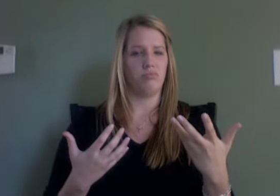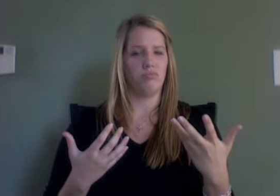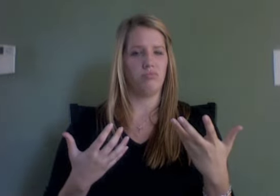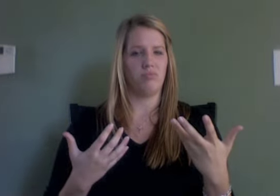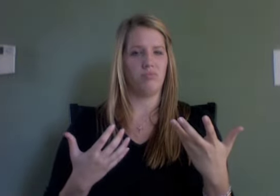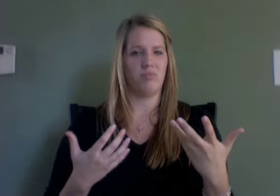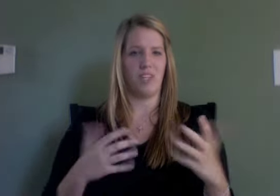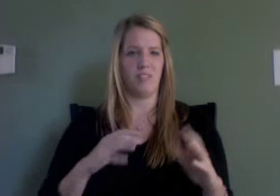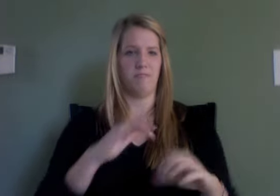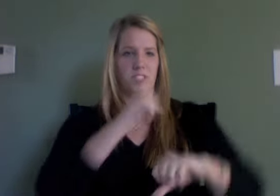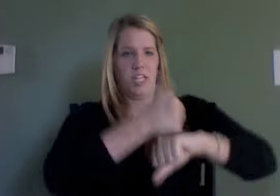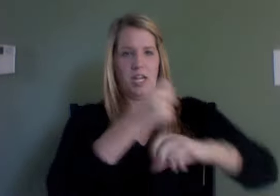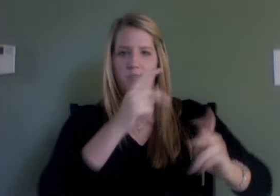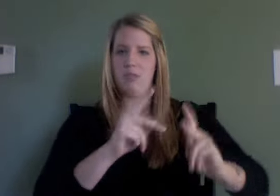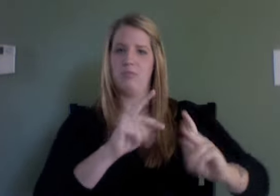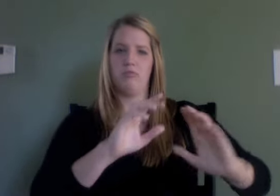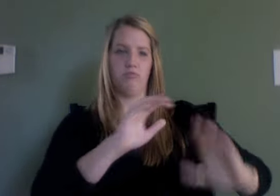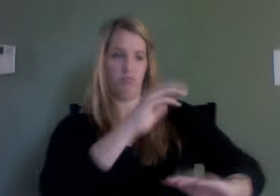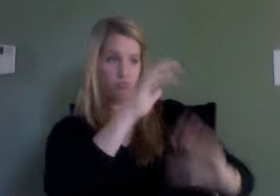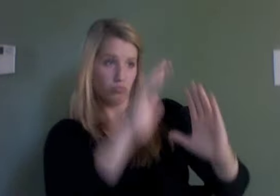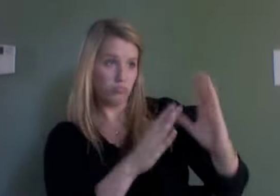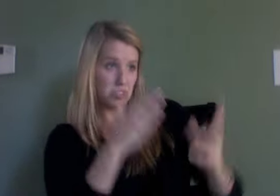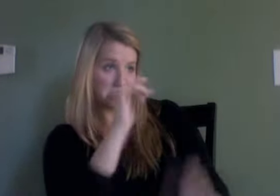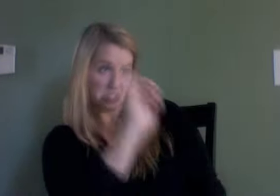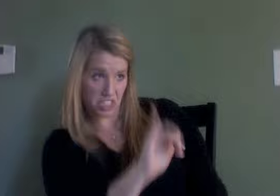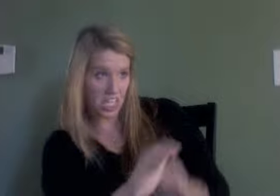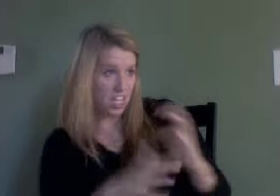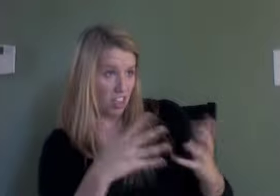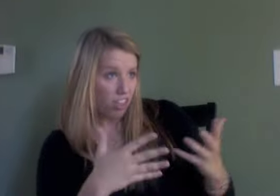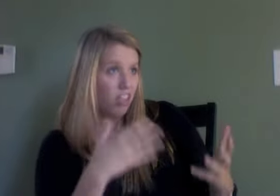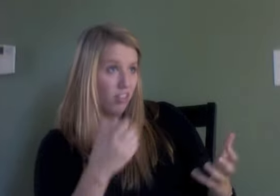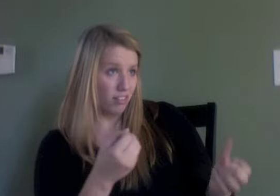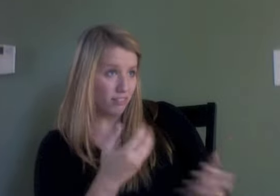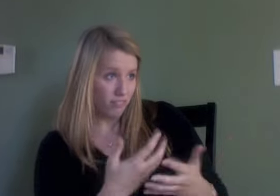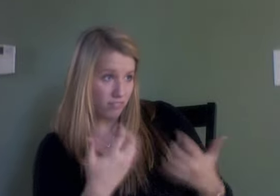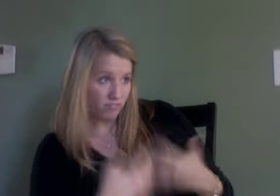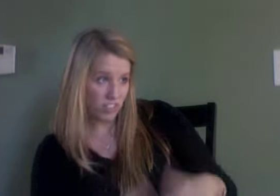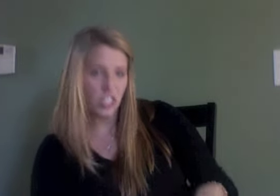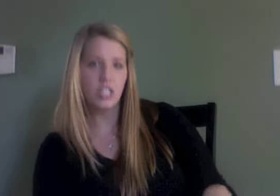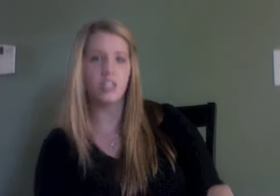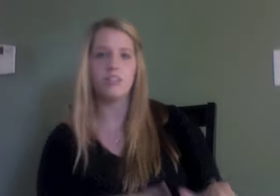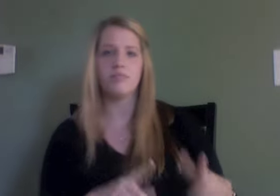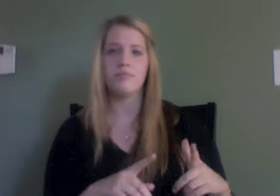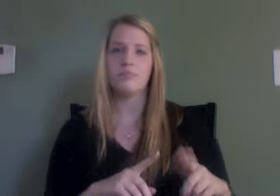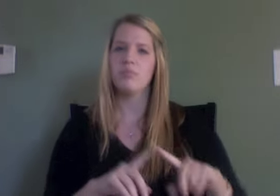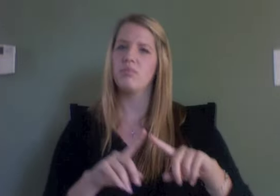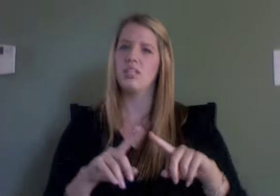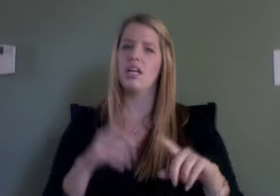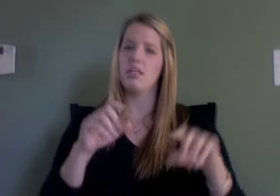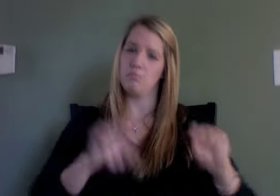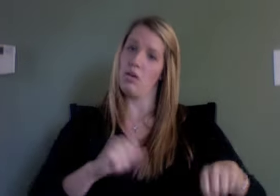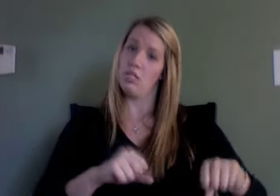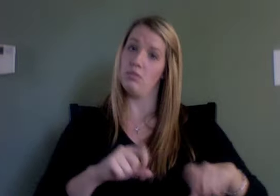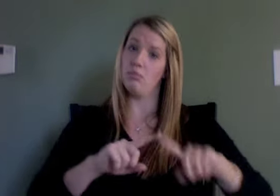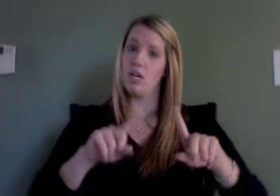right place. So I think that would be a possibility, but just to be perfectly honest, I just have never had that experience